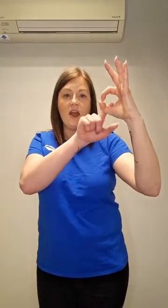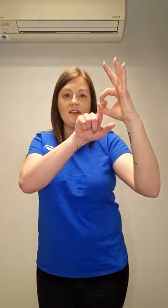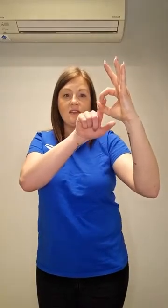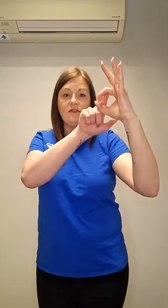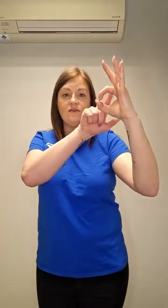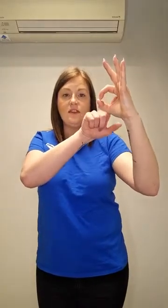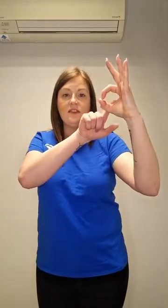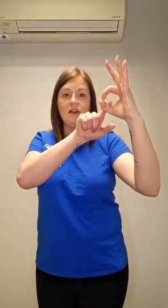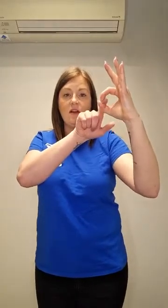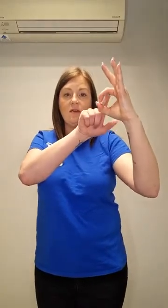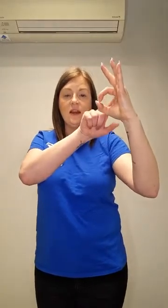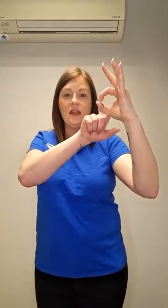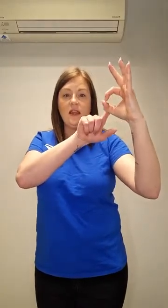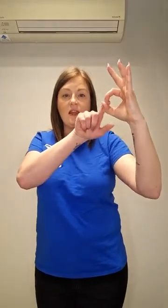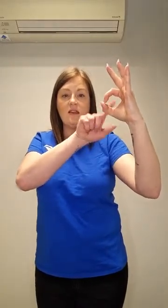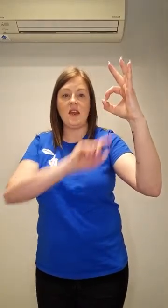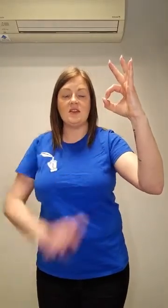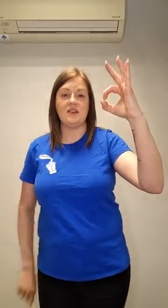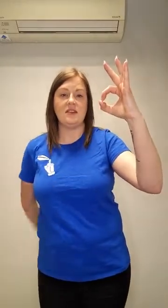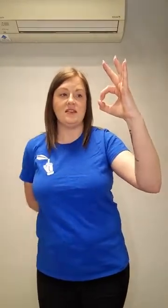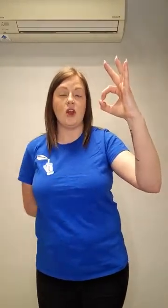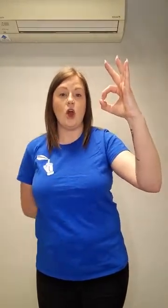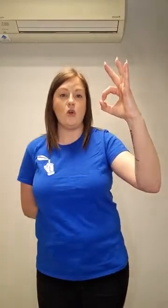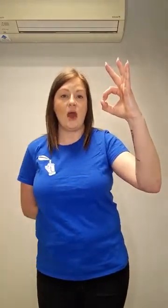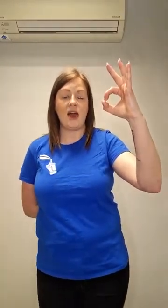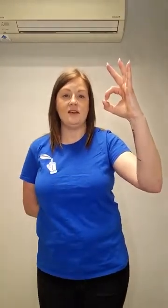nice and fully circle in here. This is an O hand.